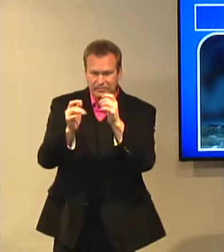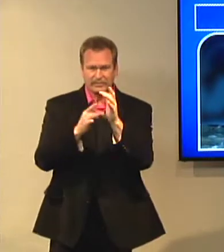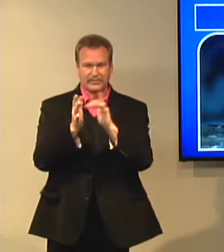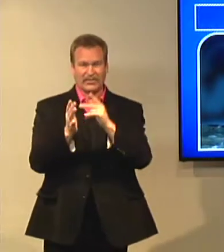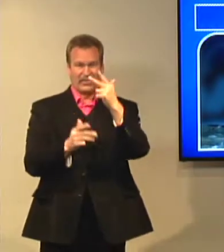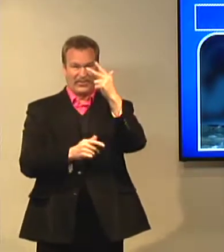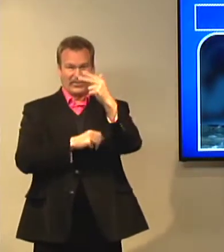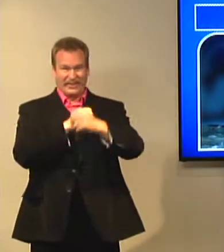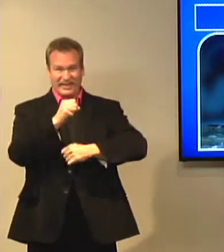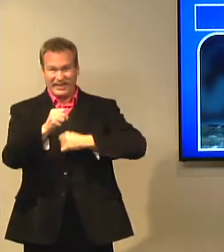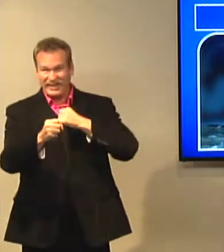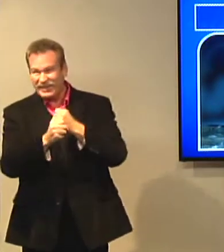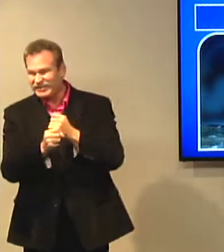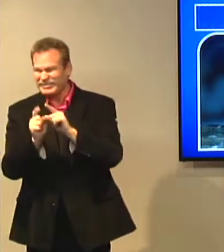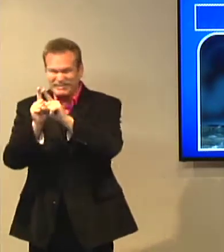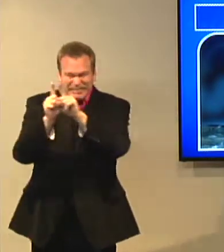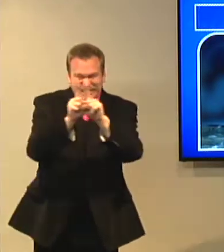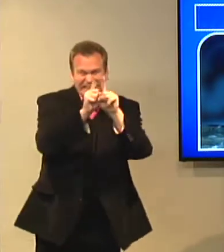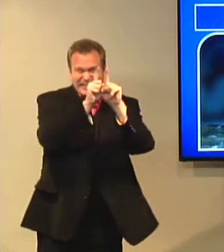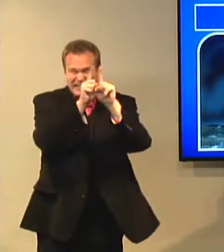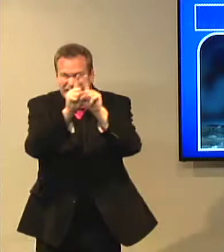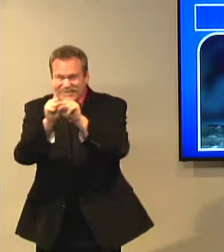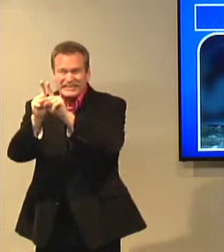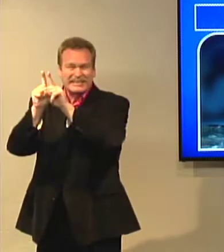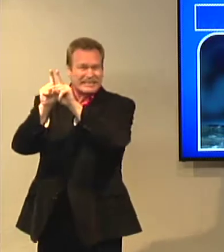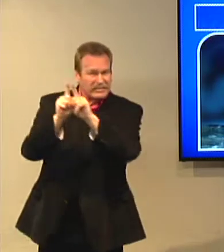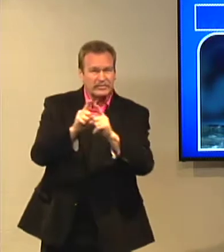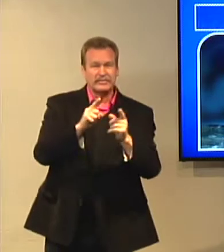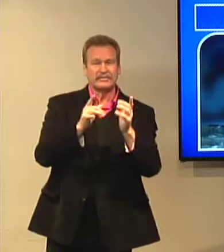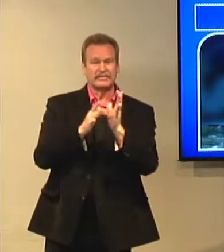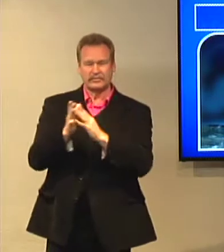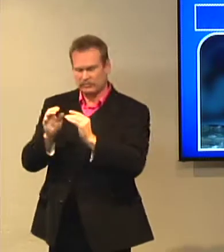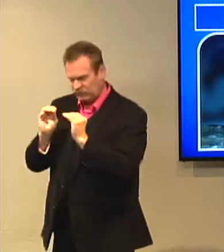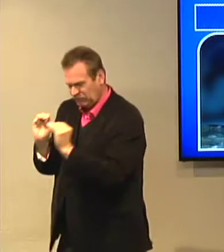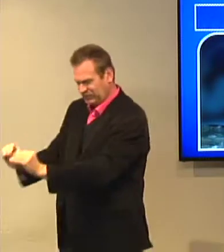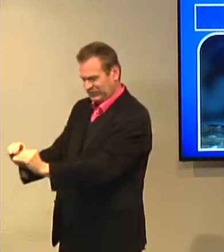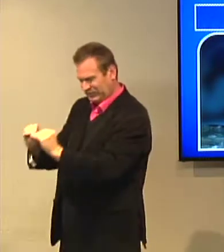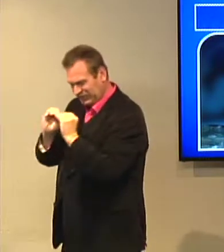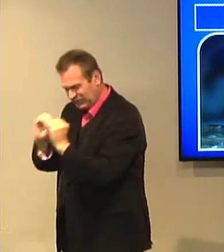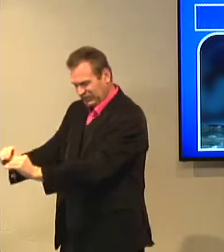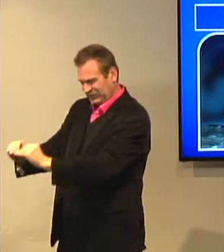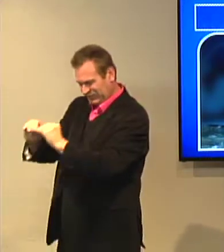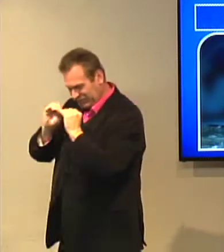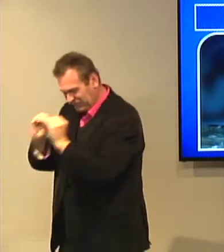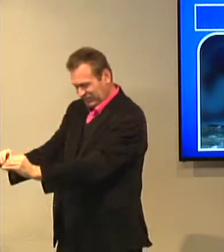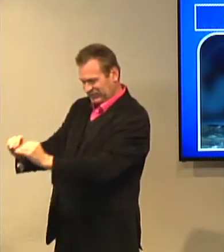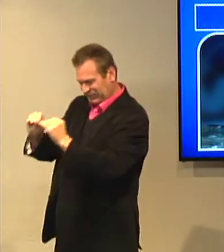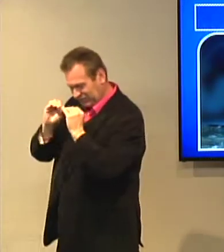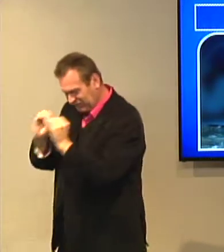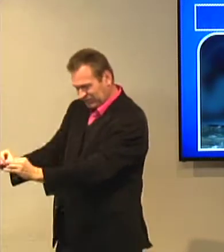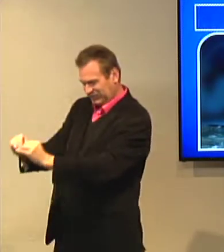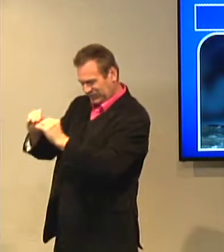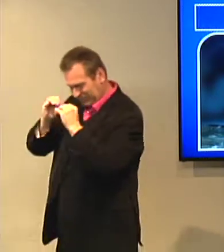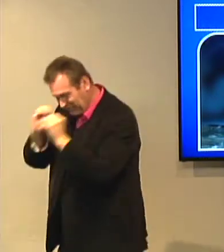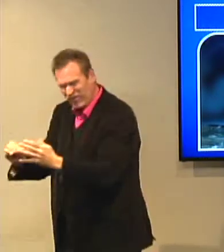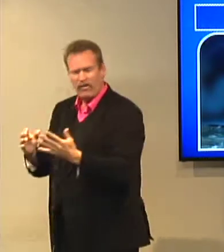He was a follower of Jesus Christ for 3 years. He was with Jesus Christ. Jesus Christ taught Peter, among